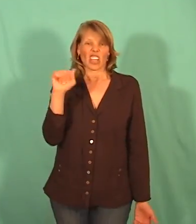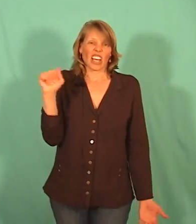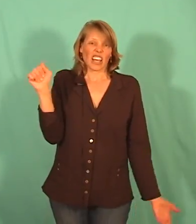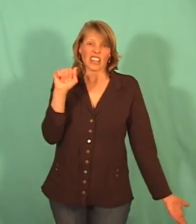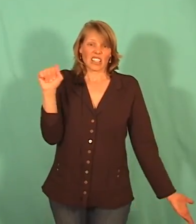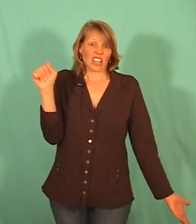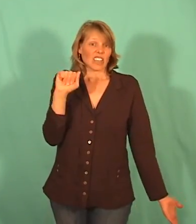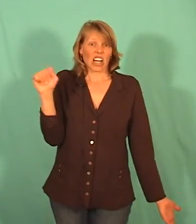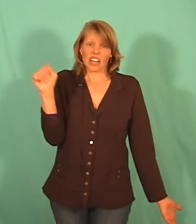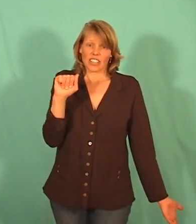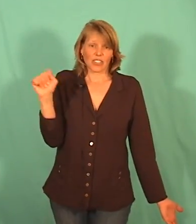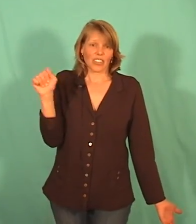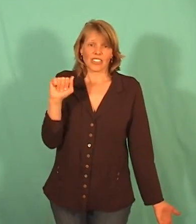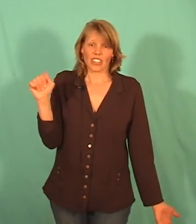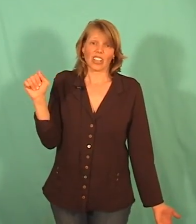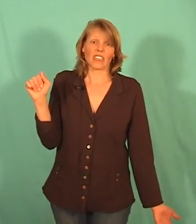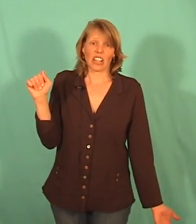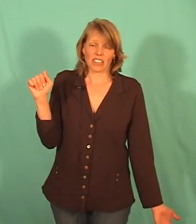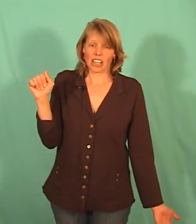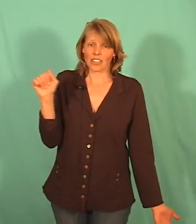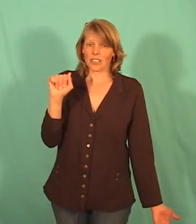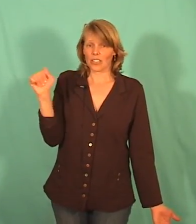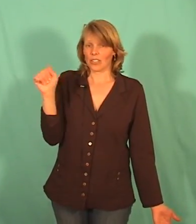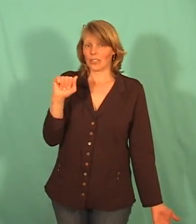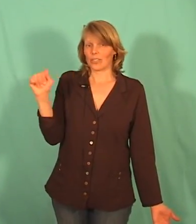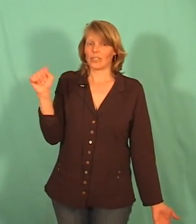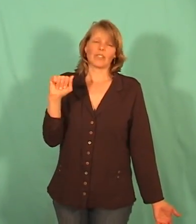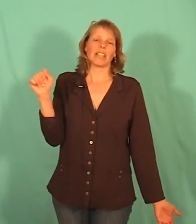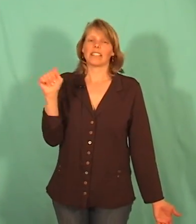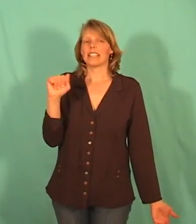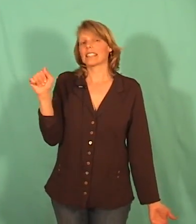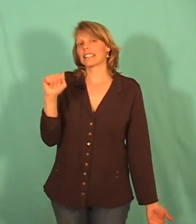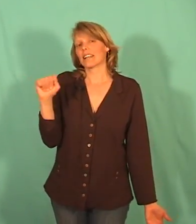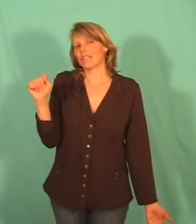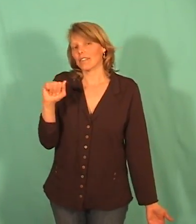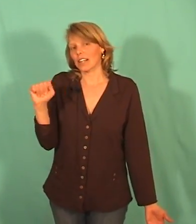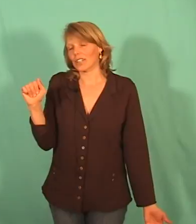A. That's avocado. She loved avocado, so we needed a sign for avocado.